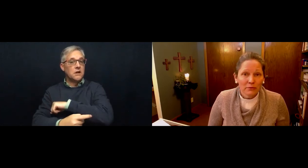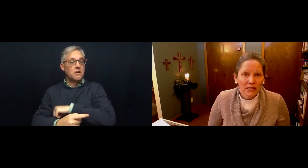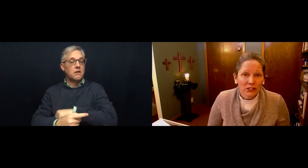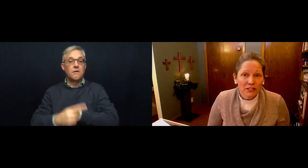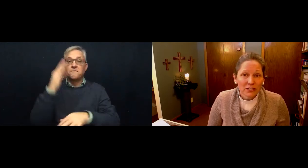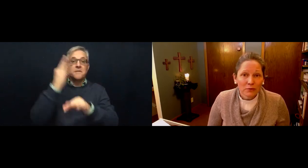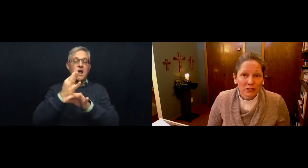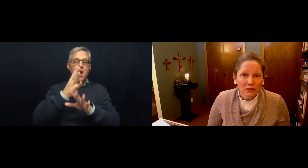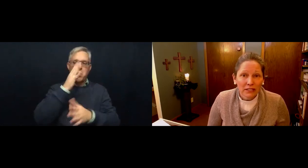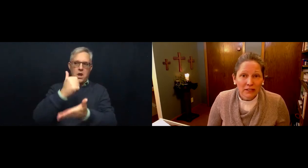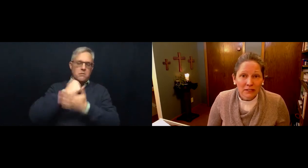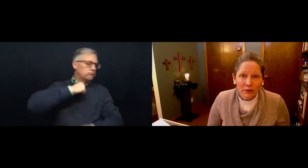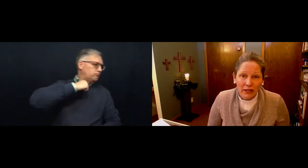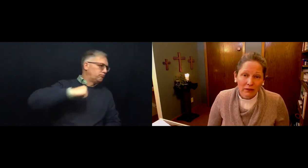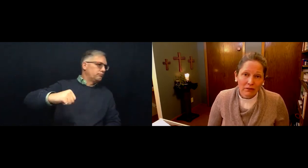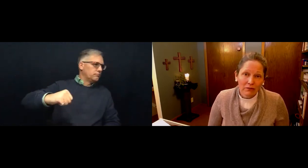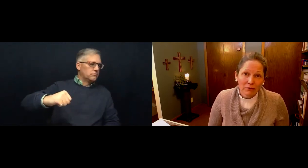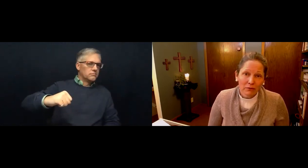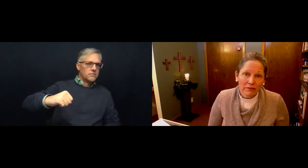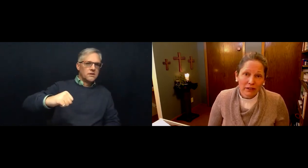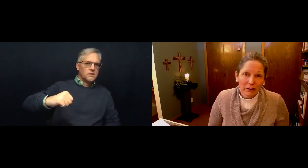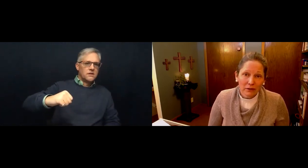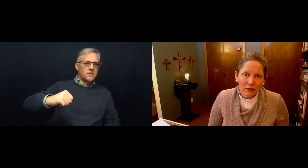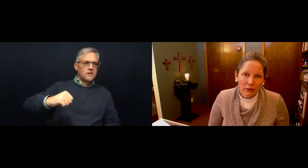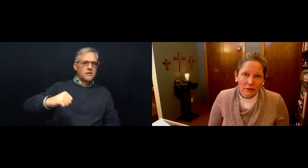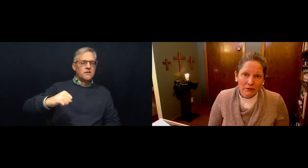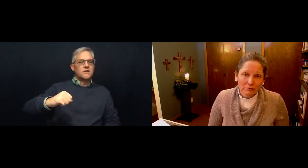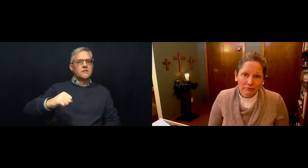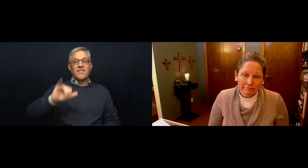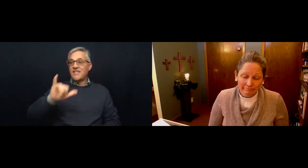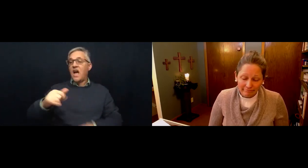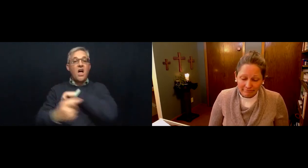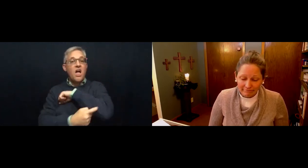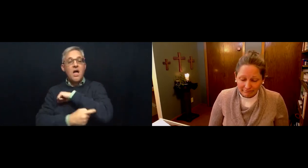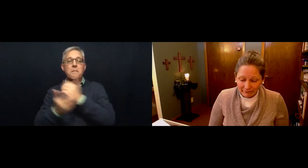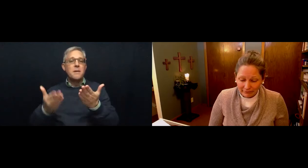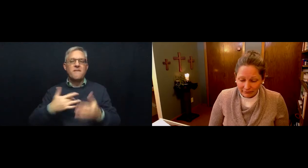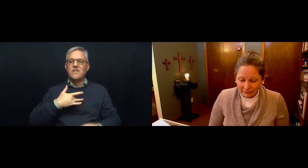and temptations which lead us away from loving our neighbors.